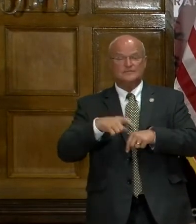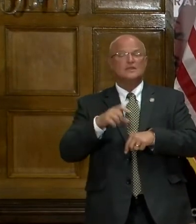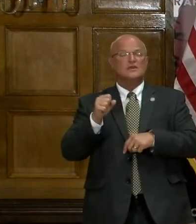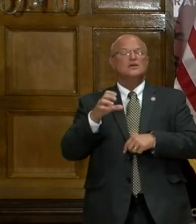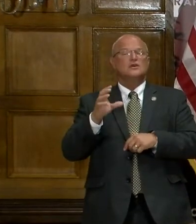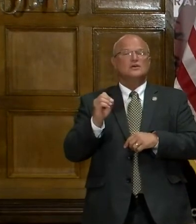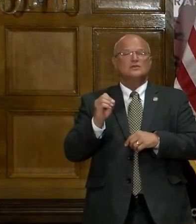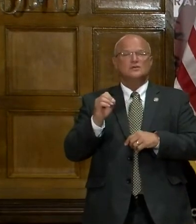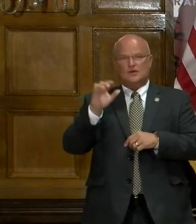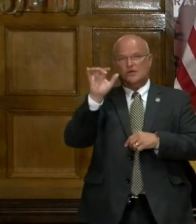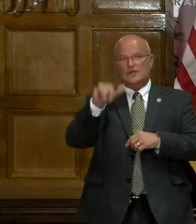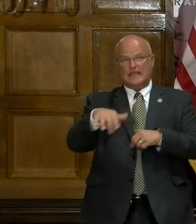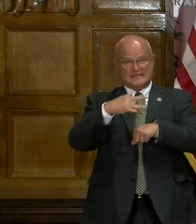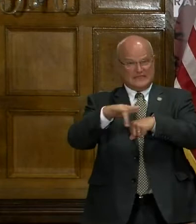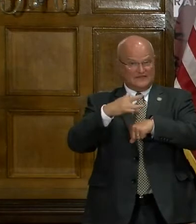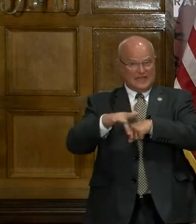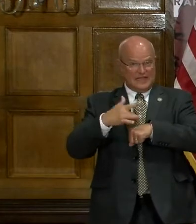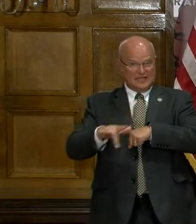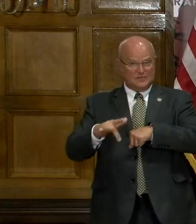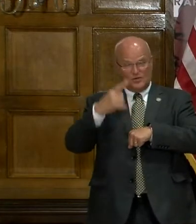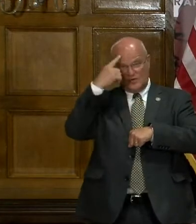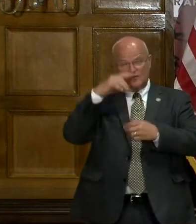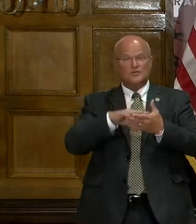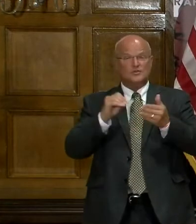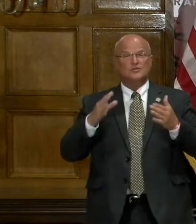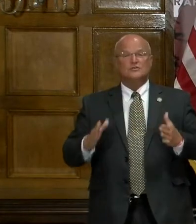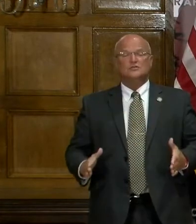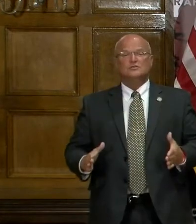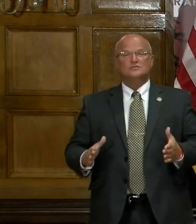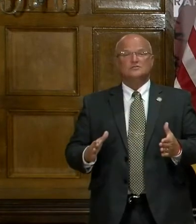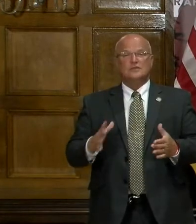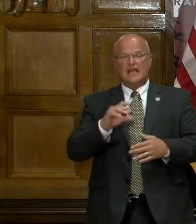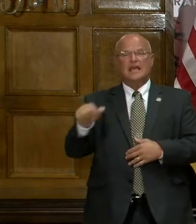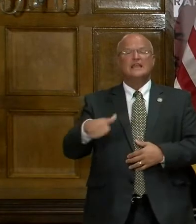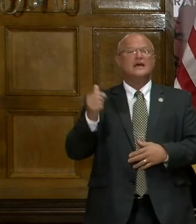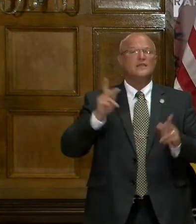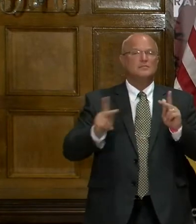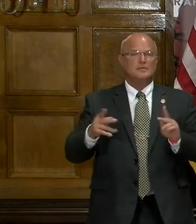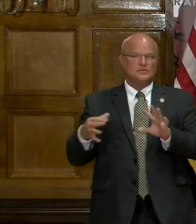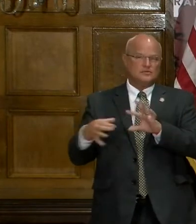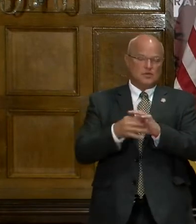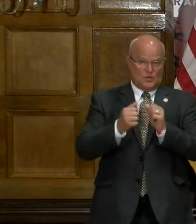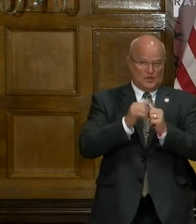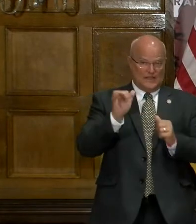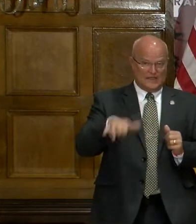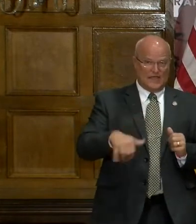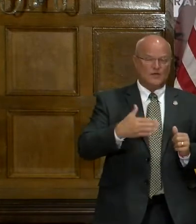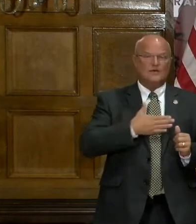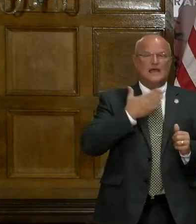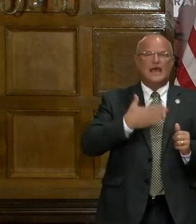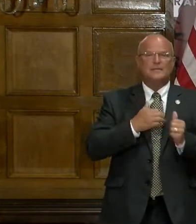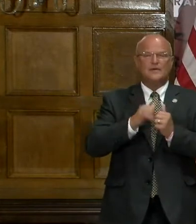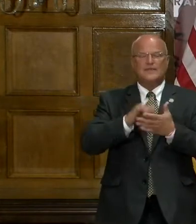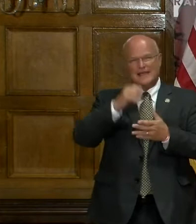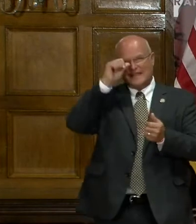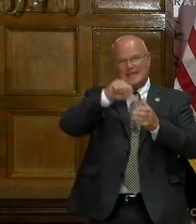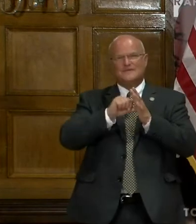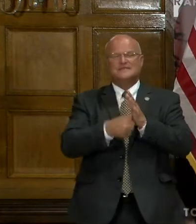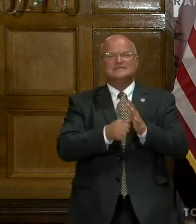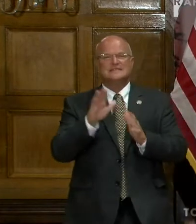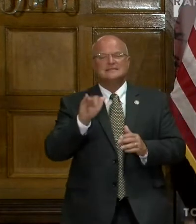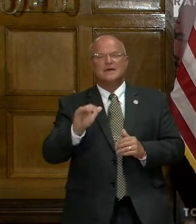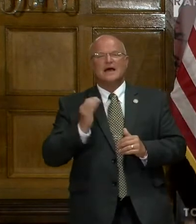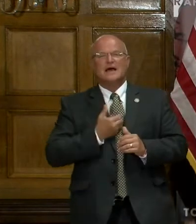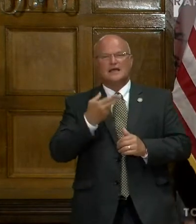So that is available for students and others associated with that. So we're delighted with that emphasis by